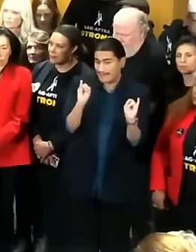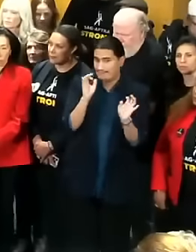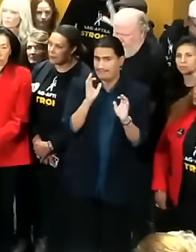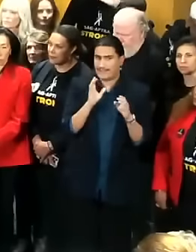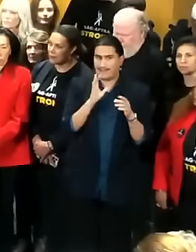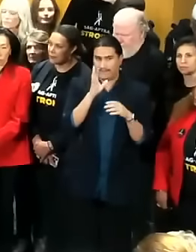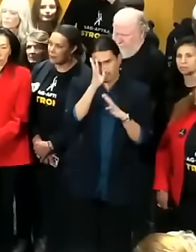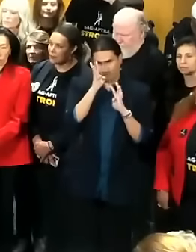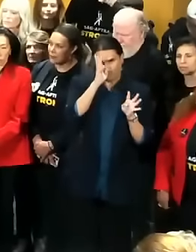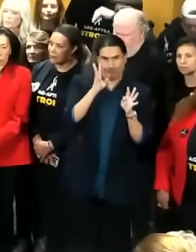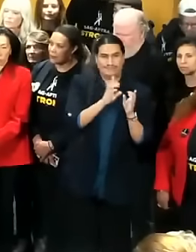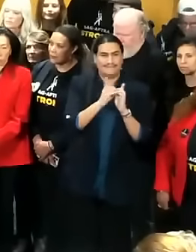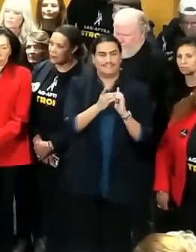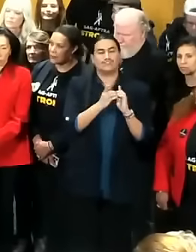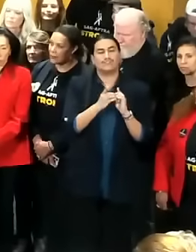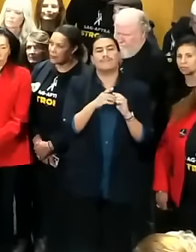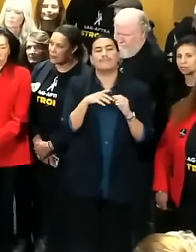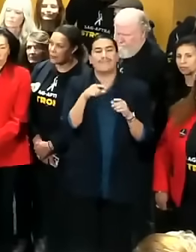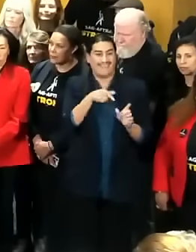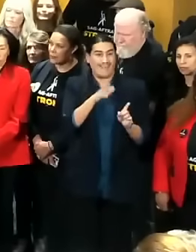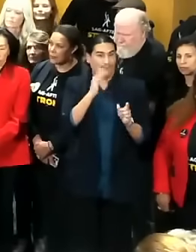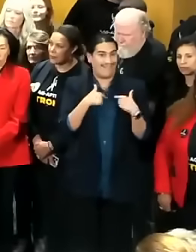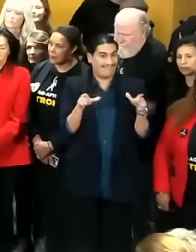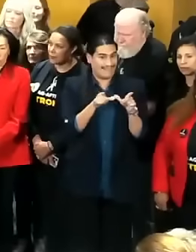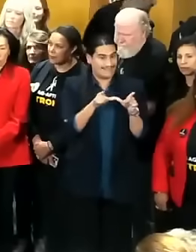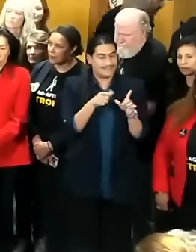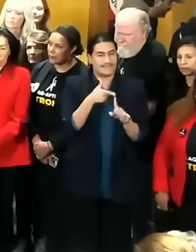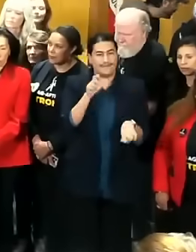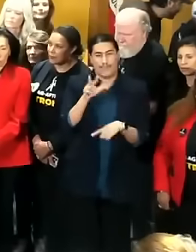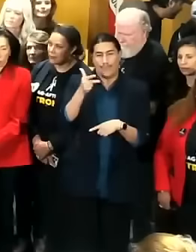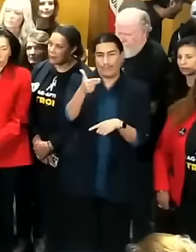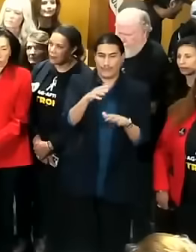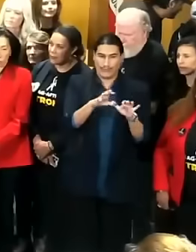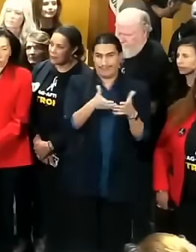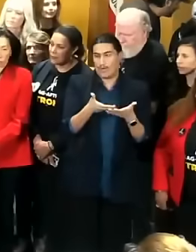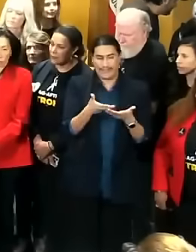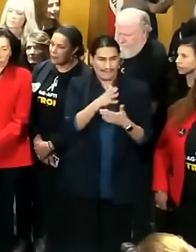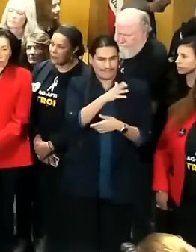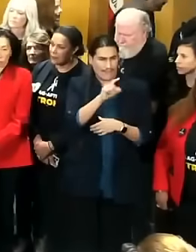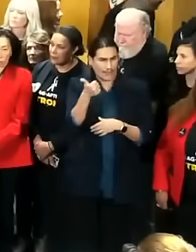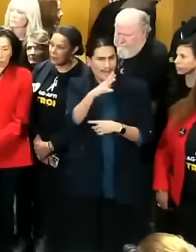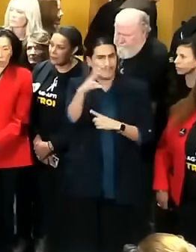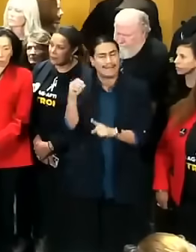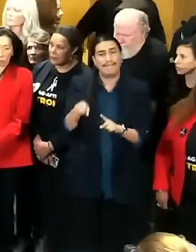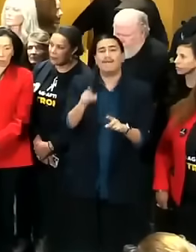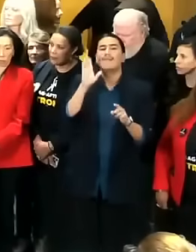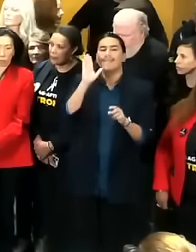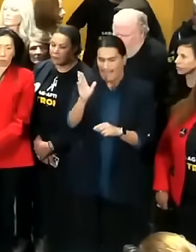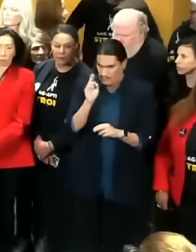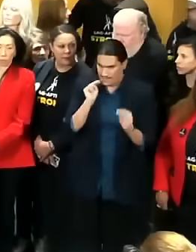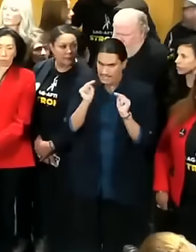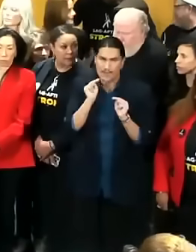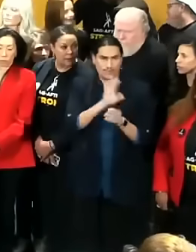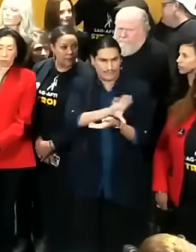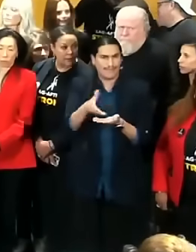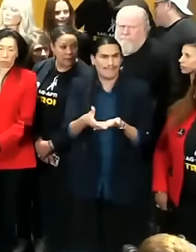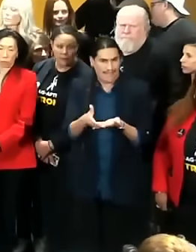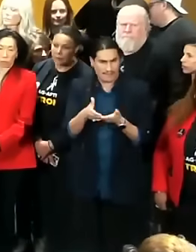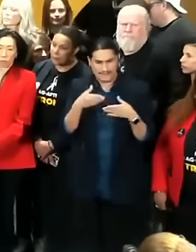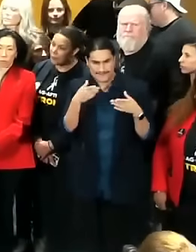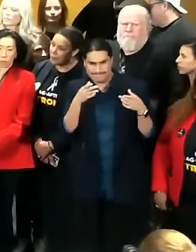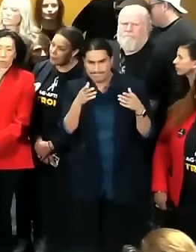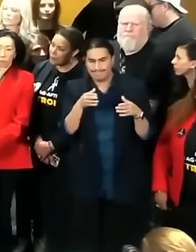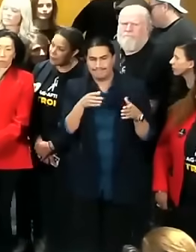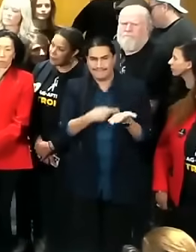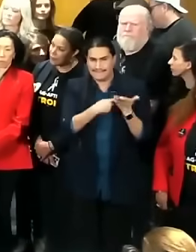created digital replica, like one that's being licensed from a third party, let's say, for example, that's going to be a negotiable amount. And I do want